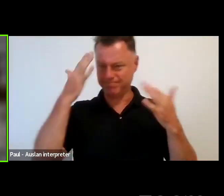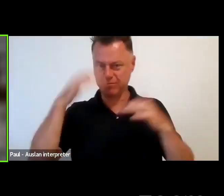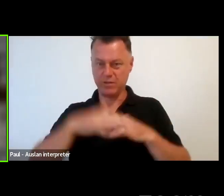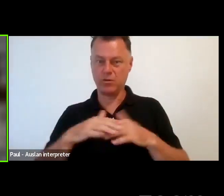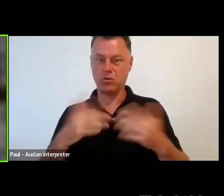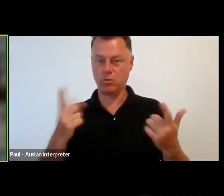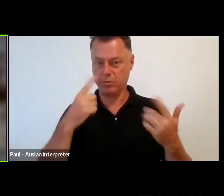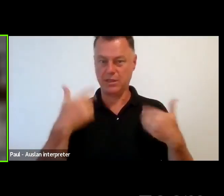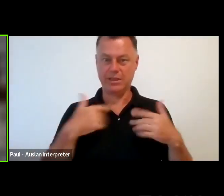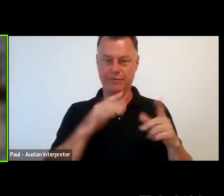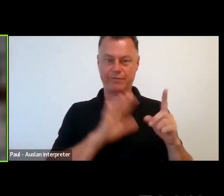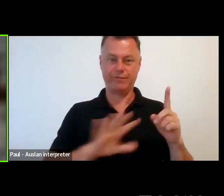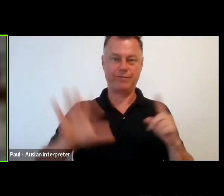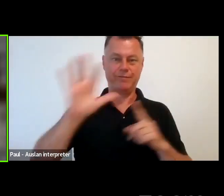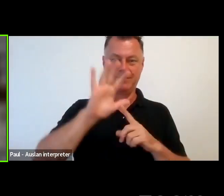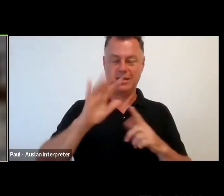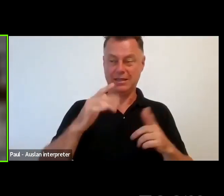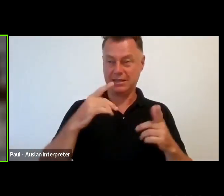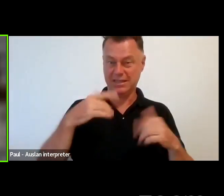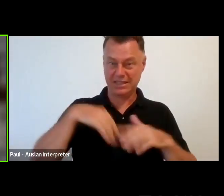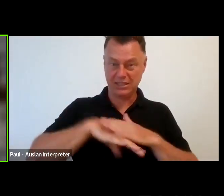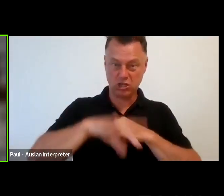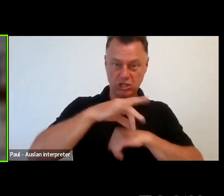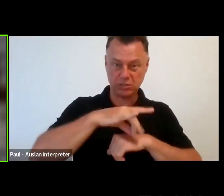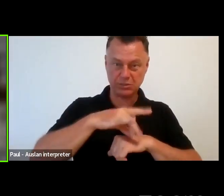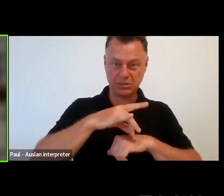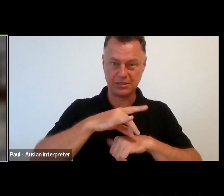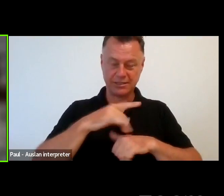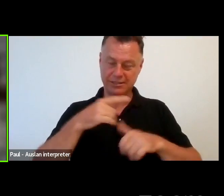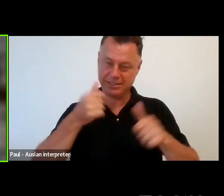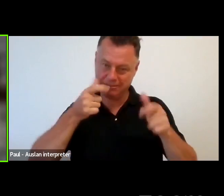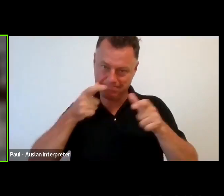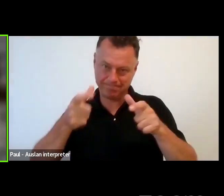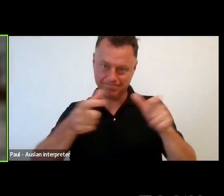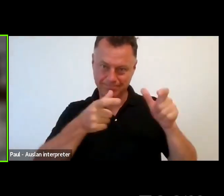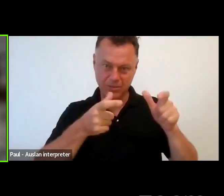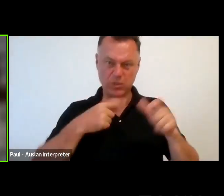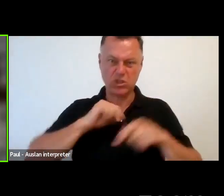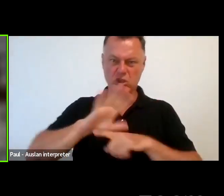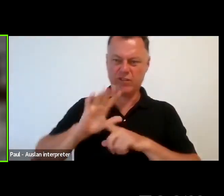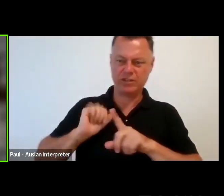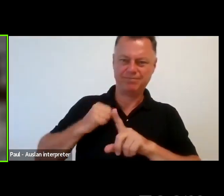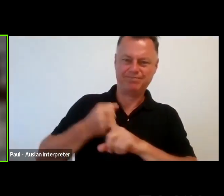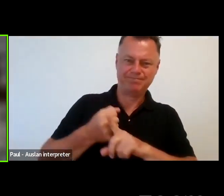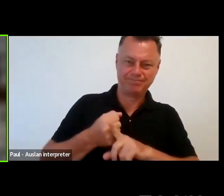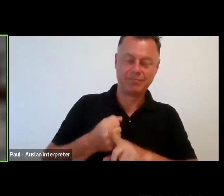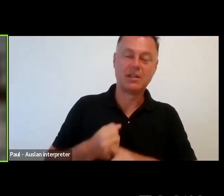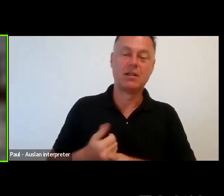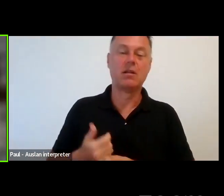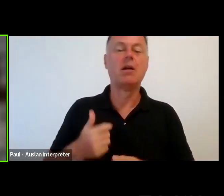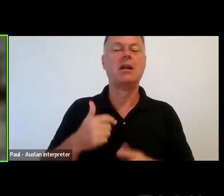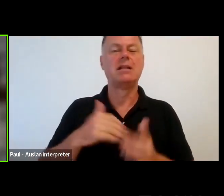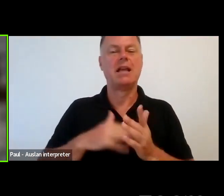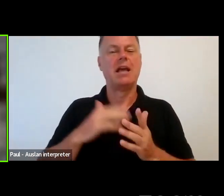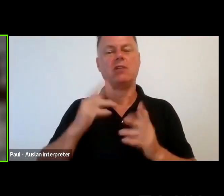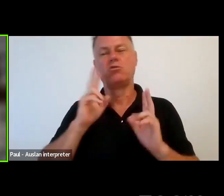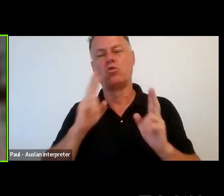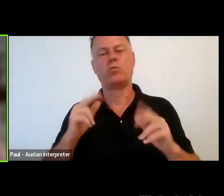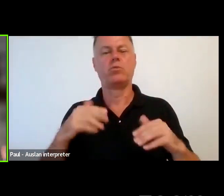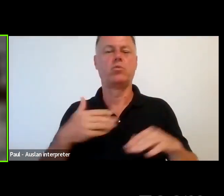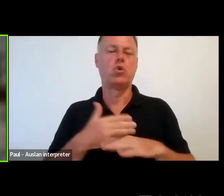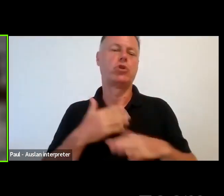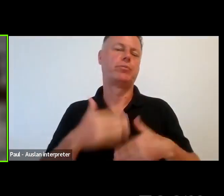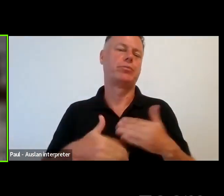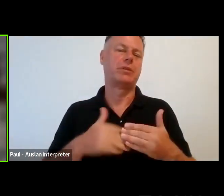our region gets the care they need from a COVID perspective. So just because the code brown doesn't necessarily